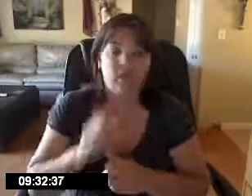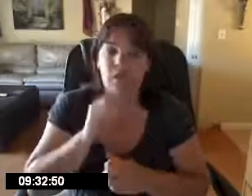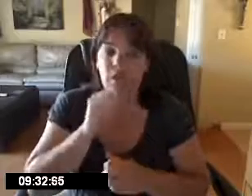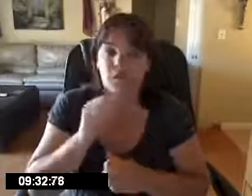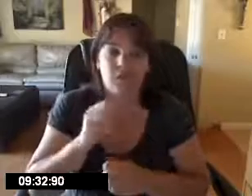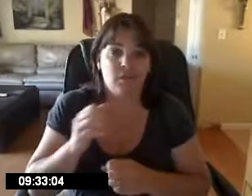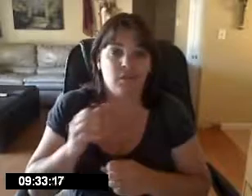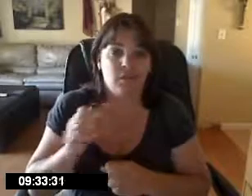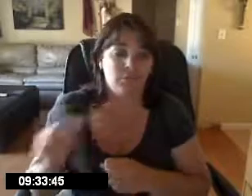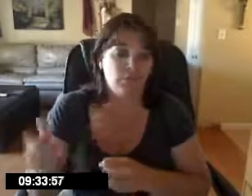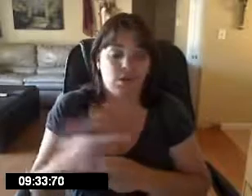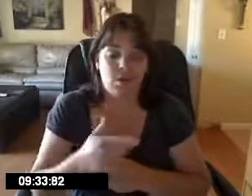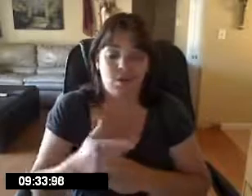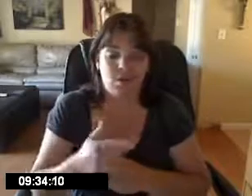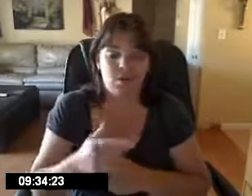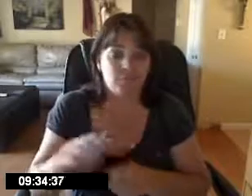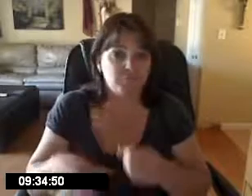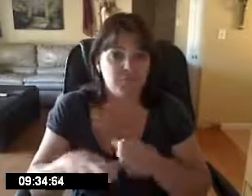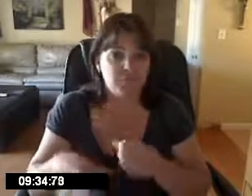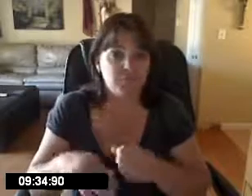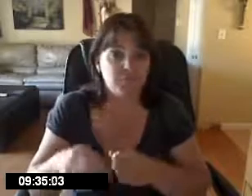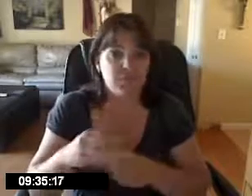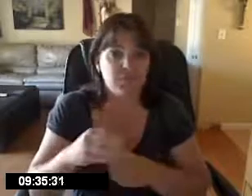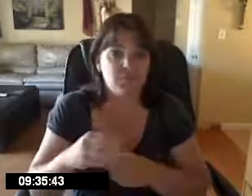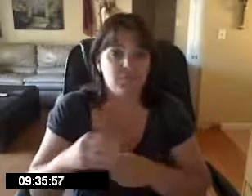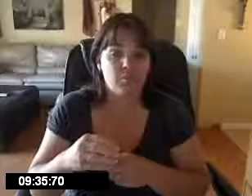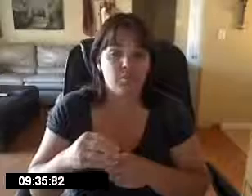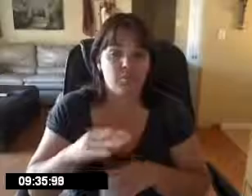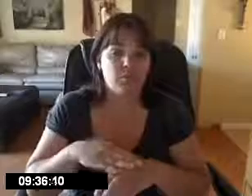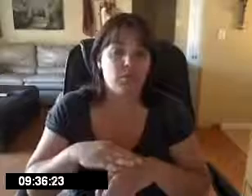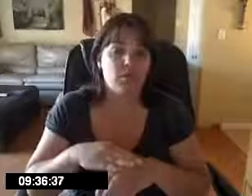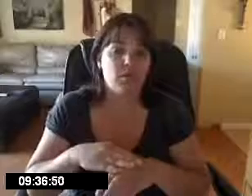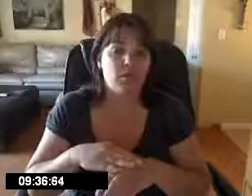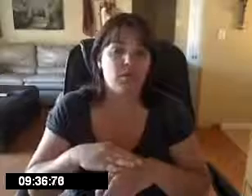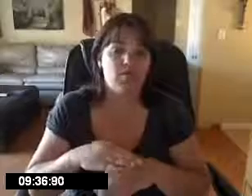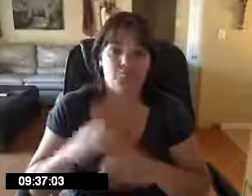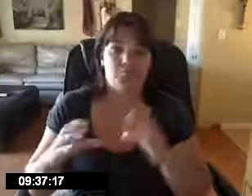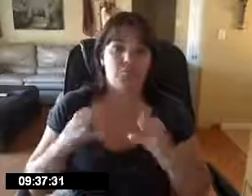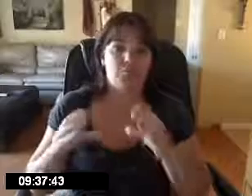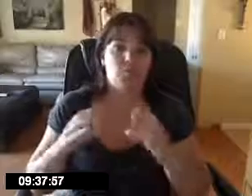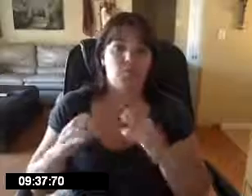my conversation with you, because I have told you it's important to get this information